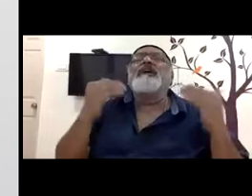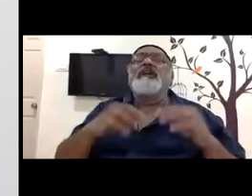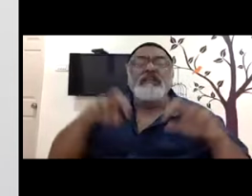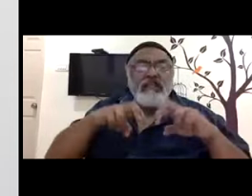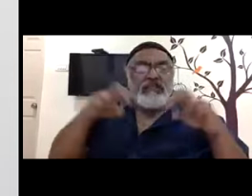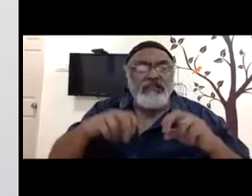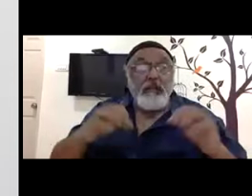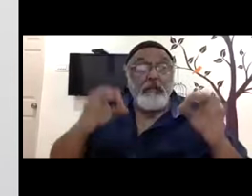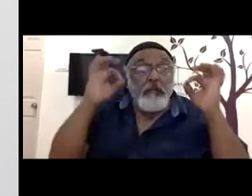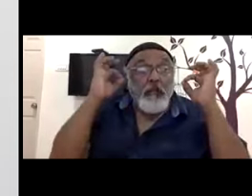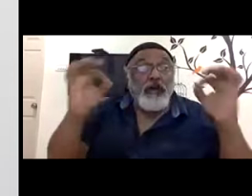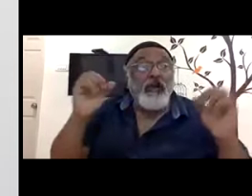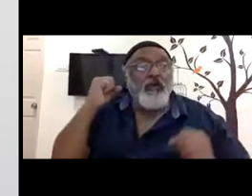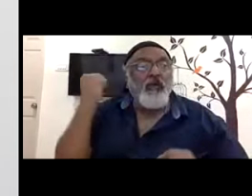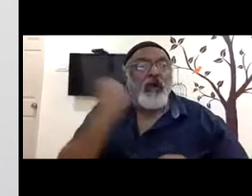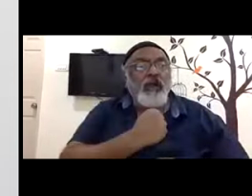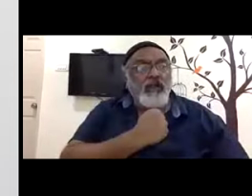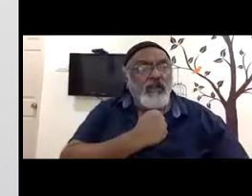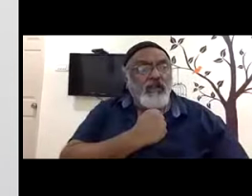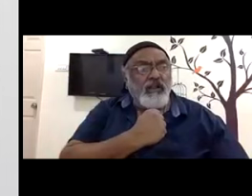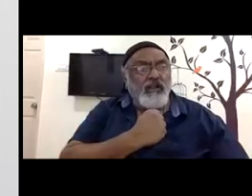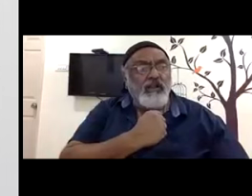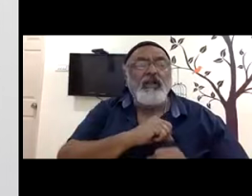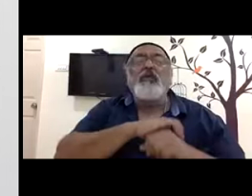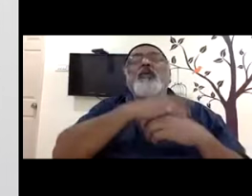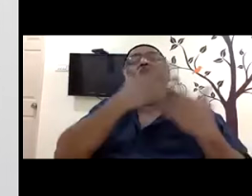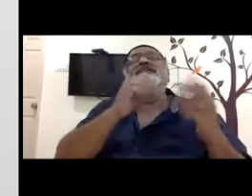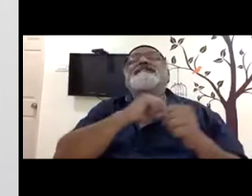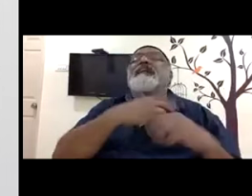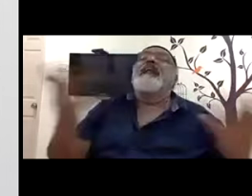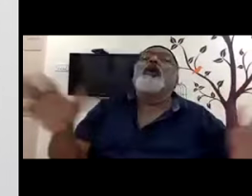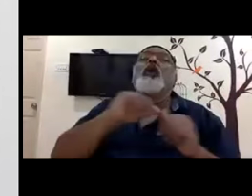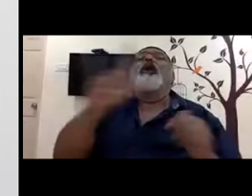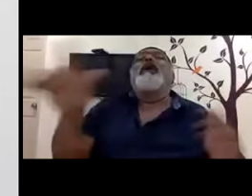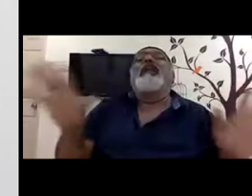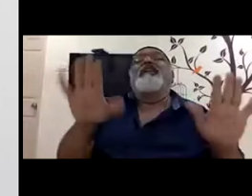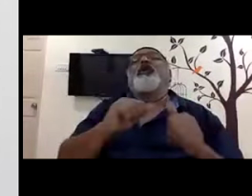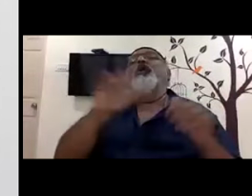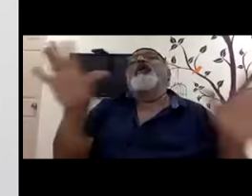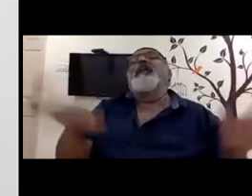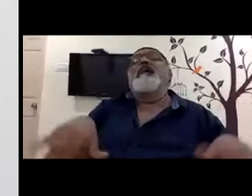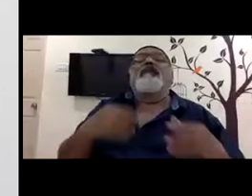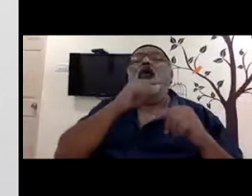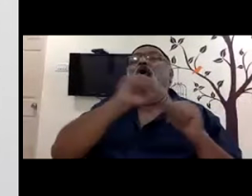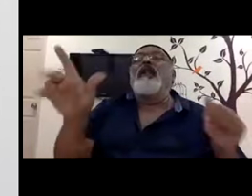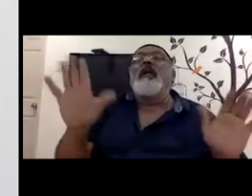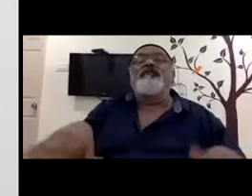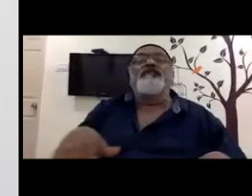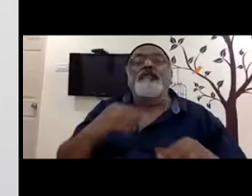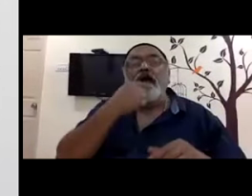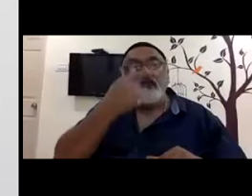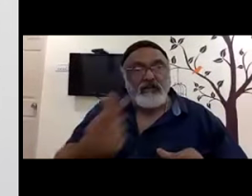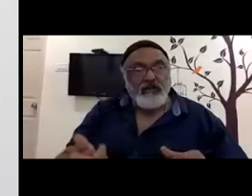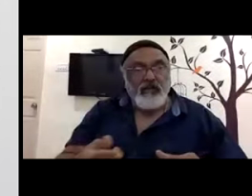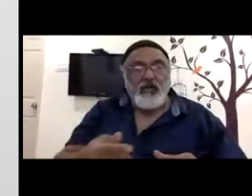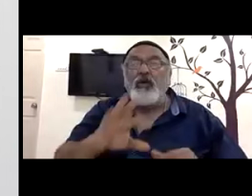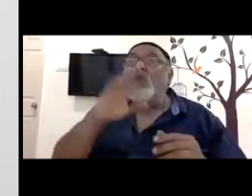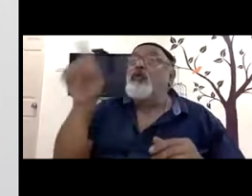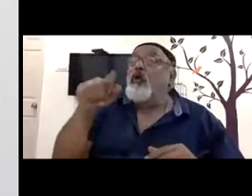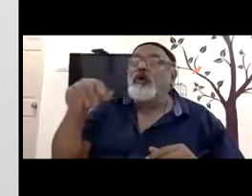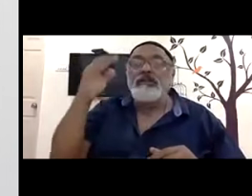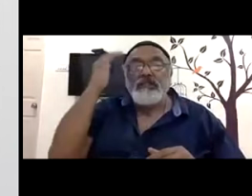is important to reduce overgeneralizations, to counter false beliefs, to counter false consensus.